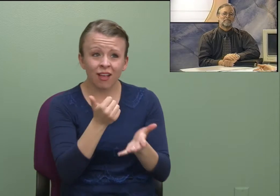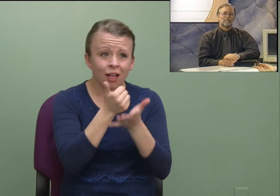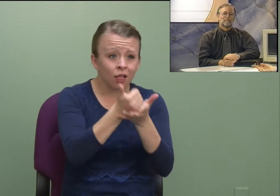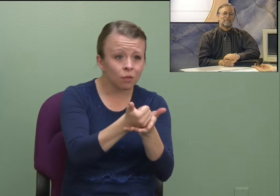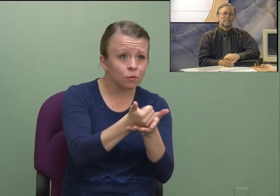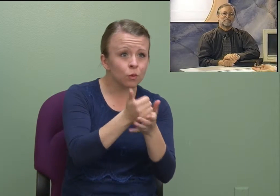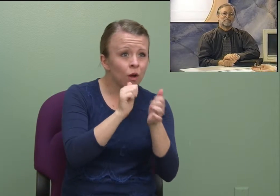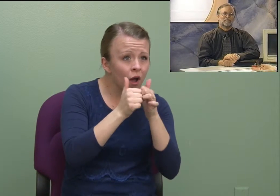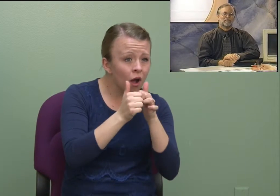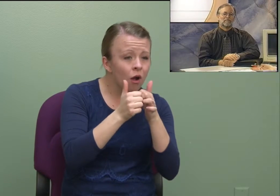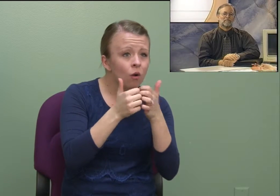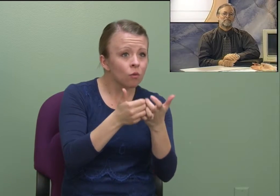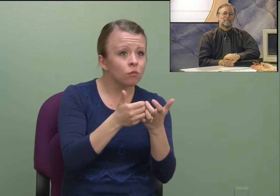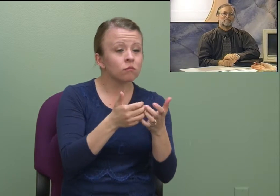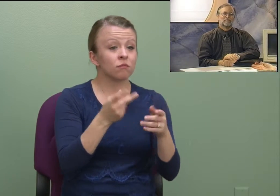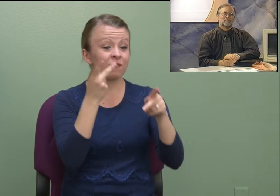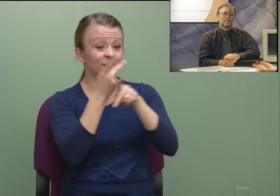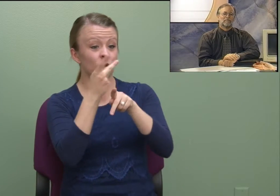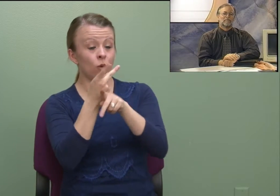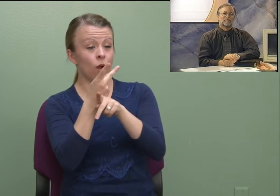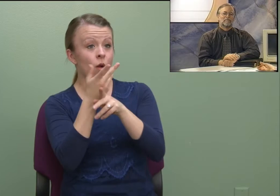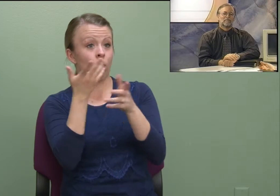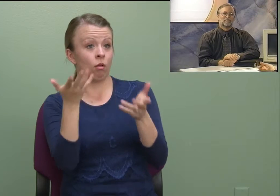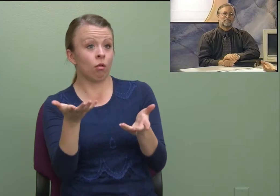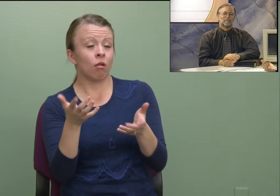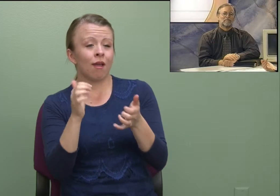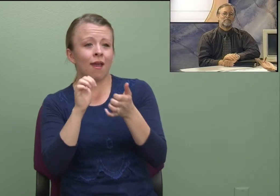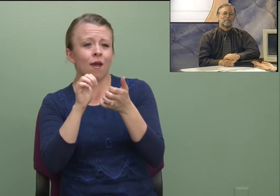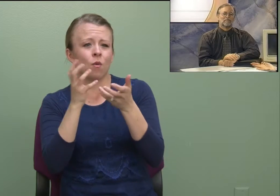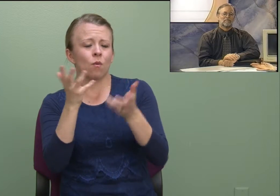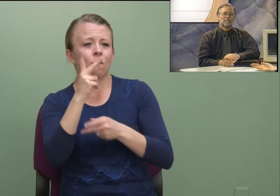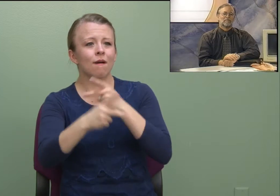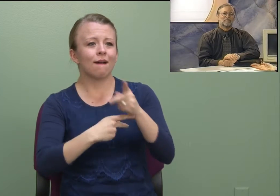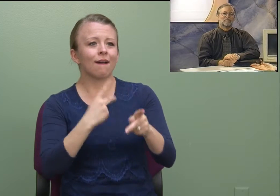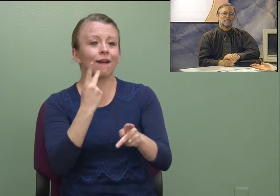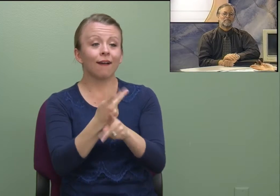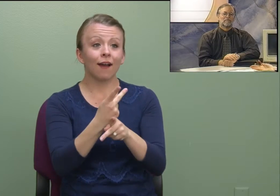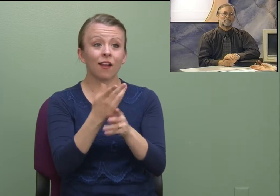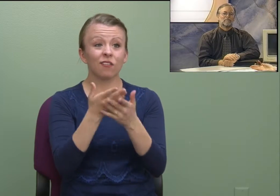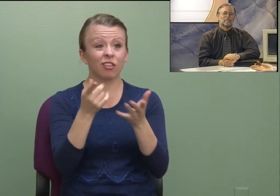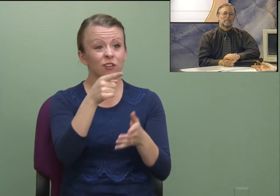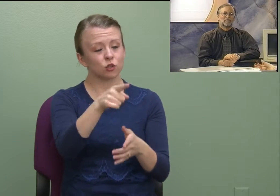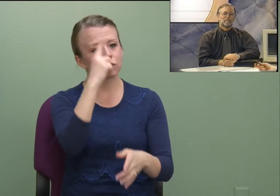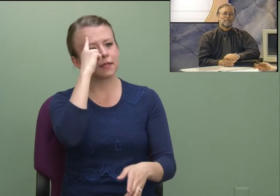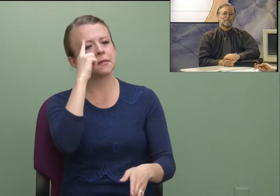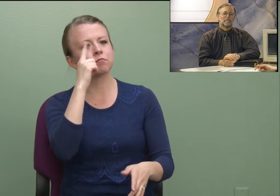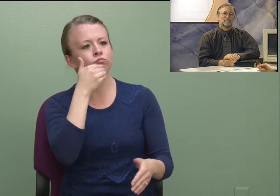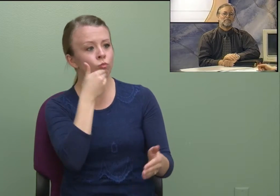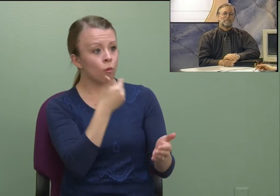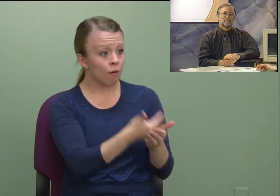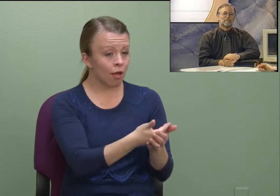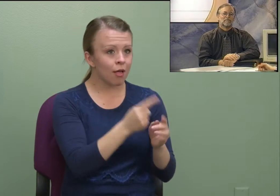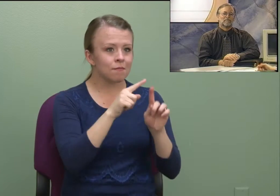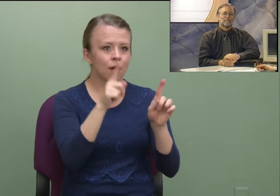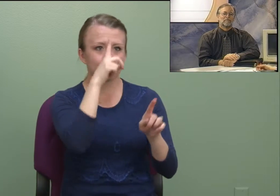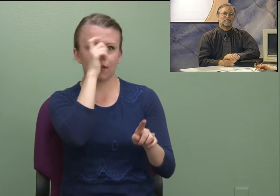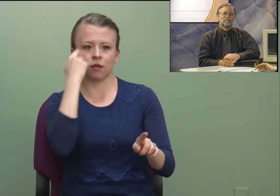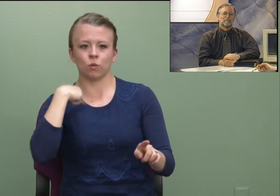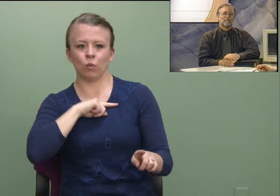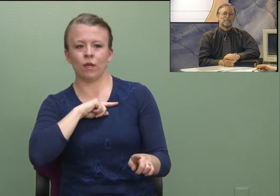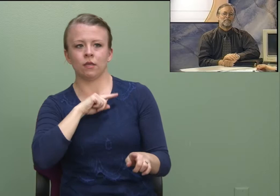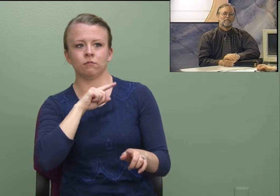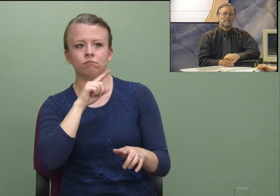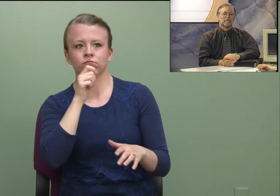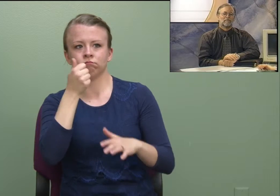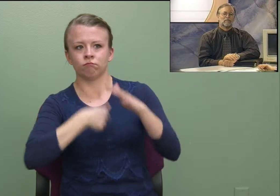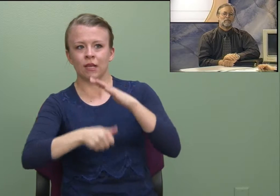out and find out what kind of things you think are going well. But because we're under state government,